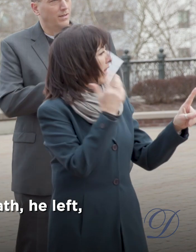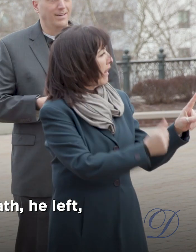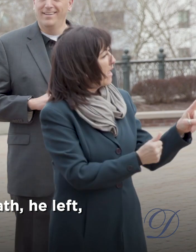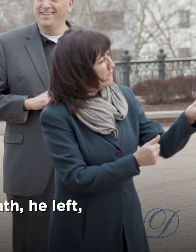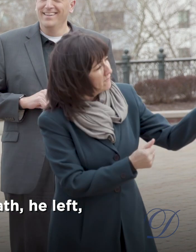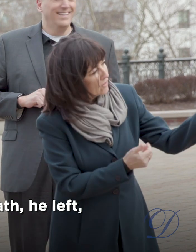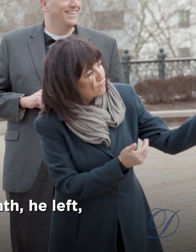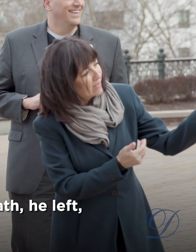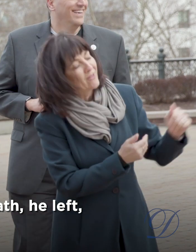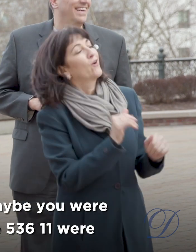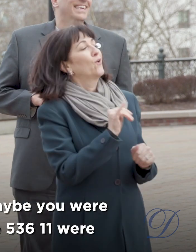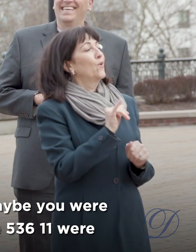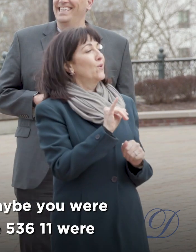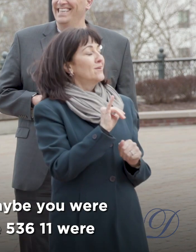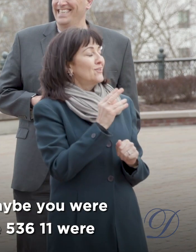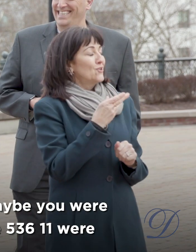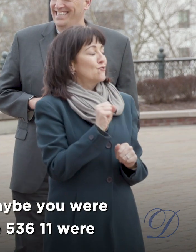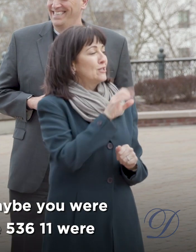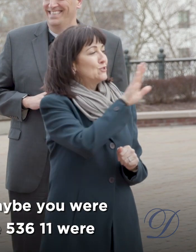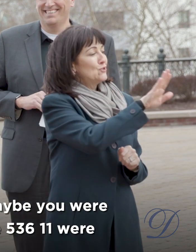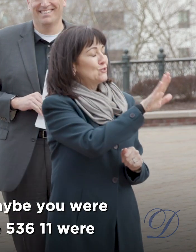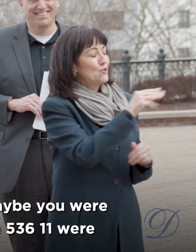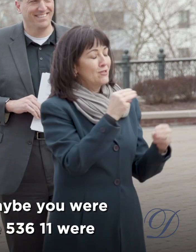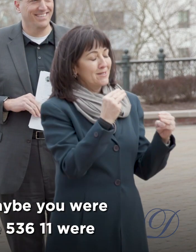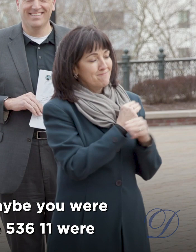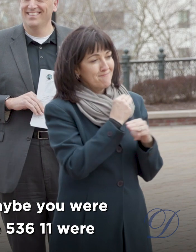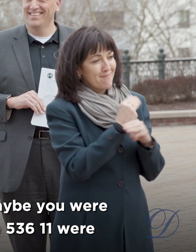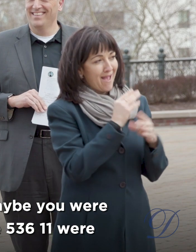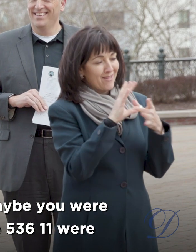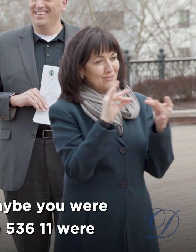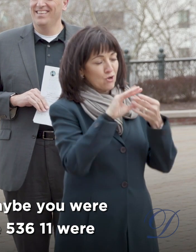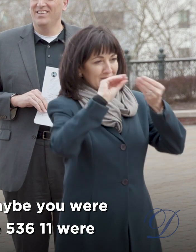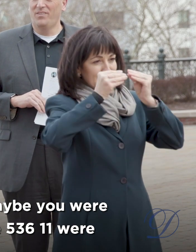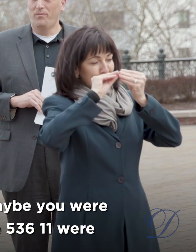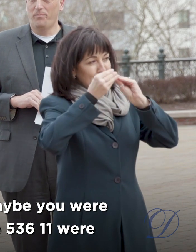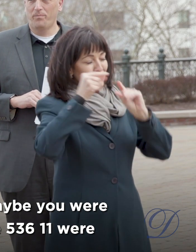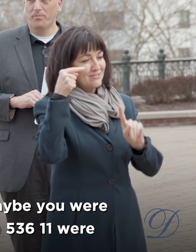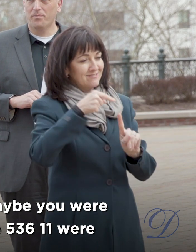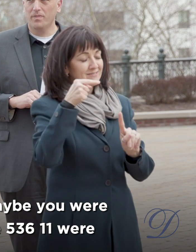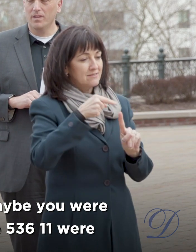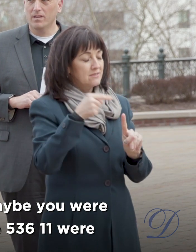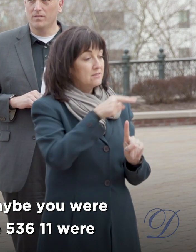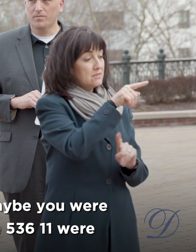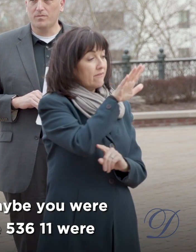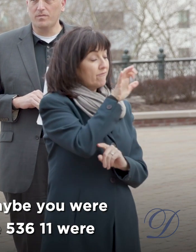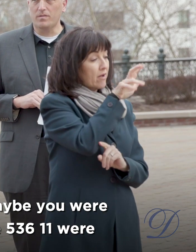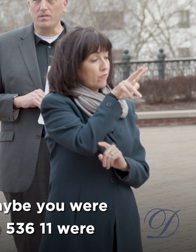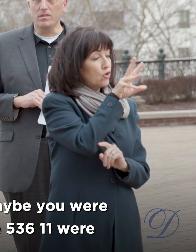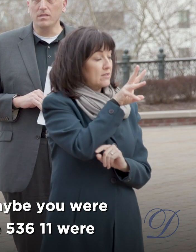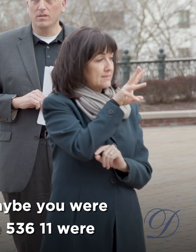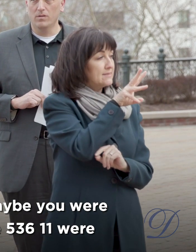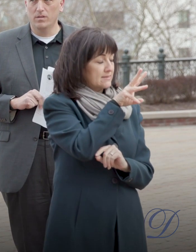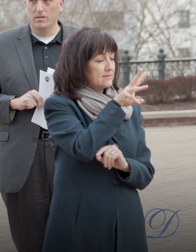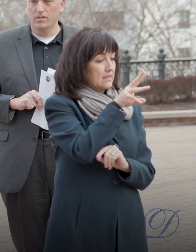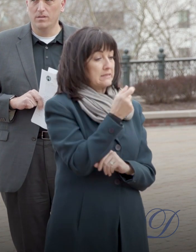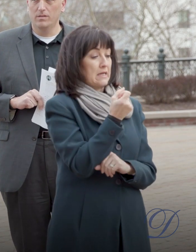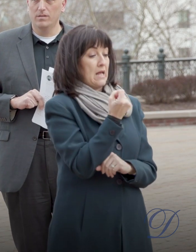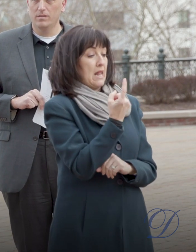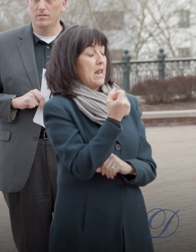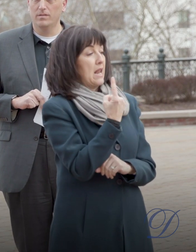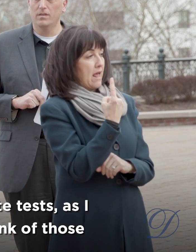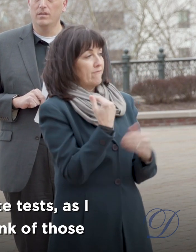go? Going back to your math, and maybe you were getting that. You know, of the 536, 11